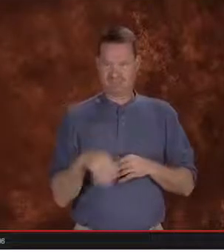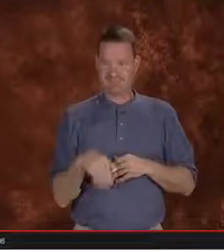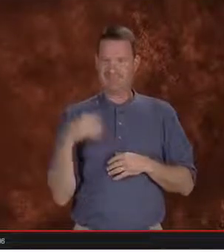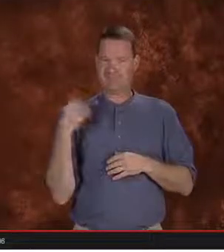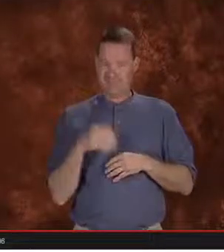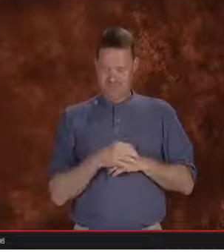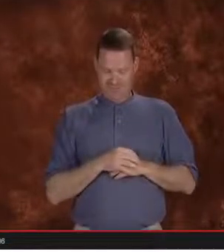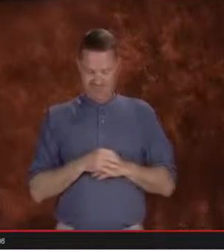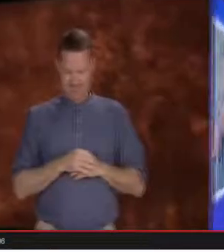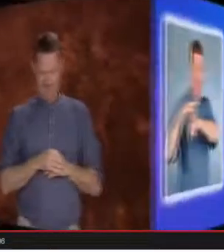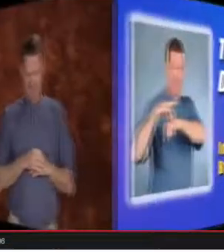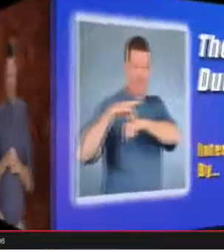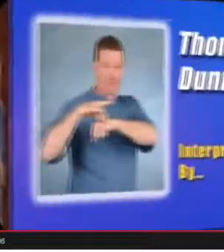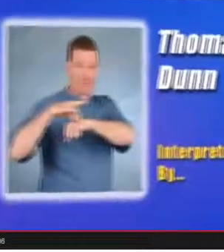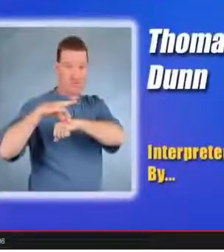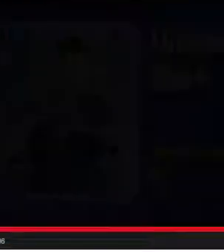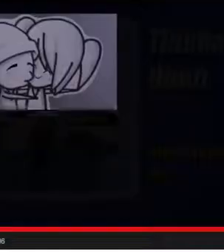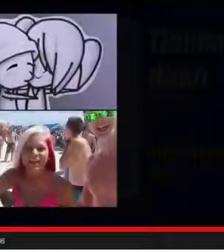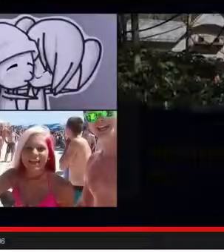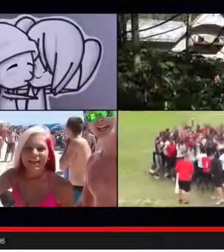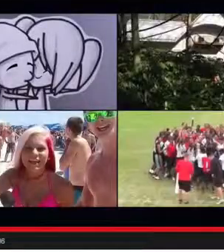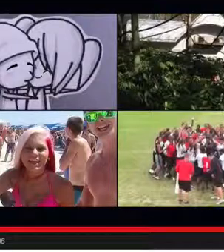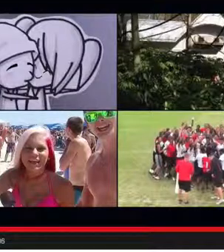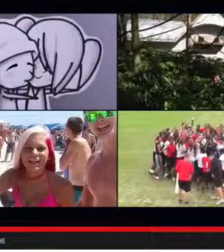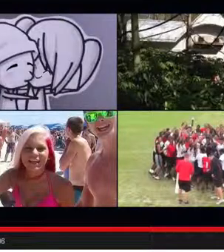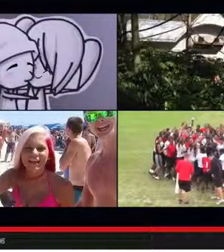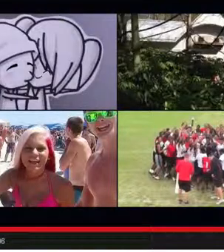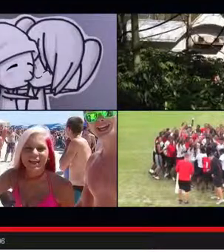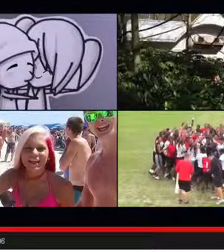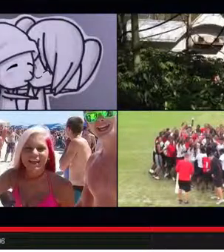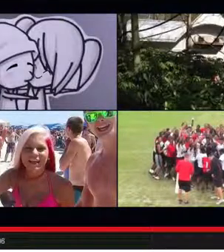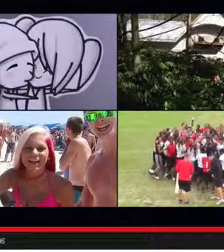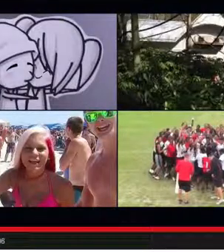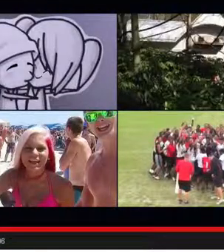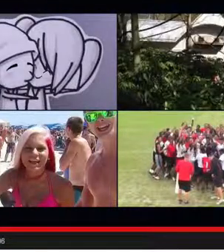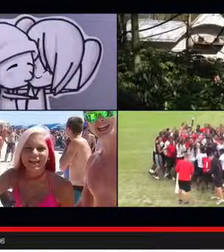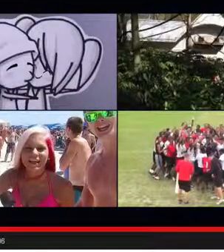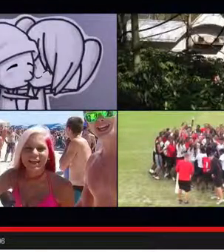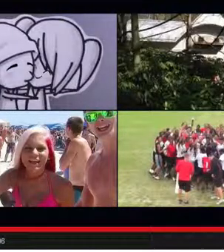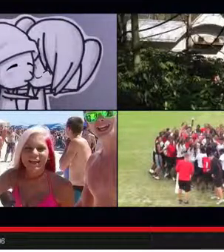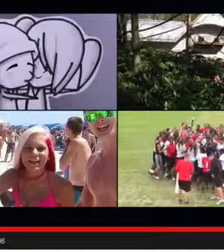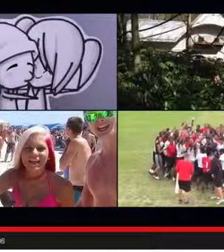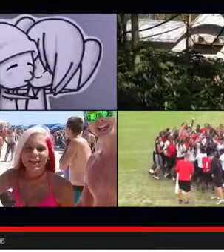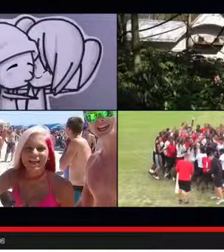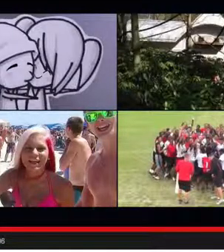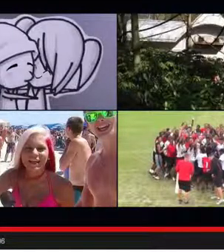to the surface and its lungs open back up, it starts breathing normally again.